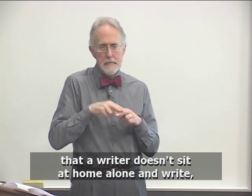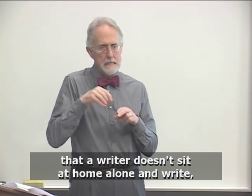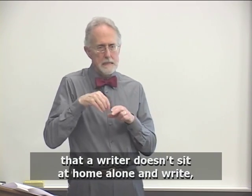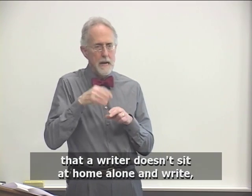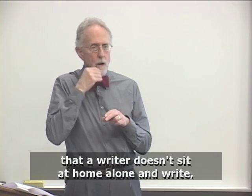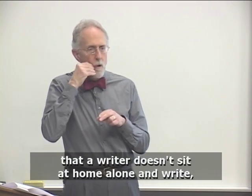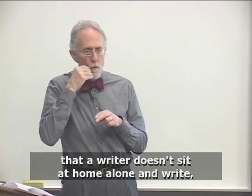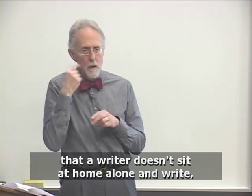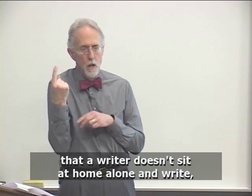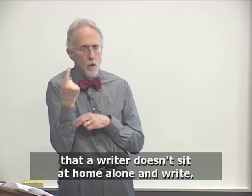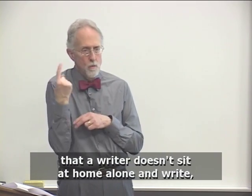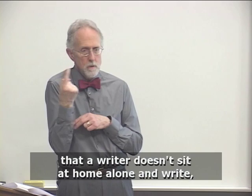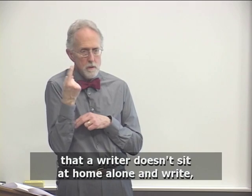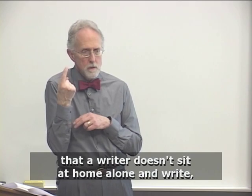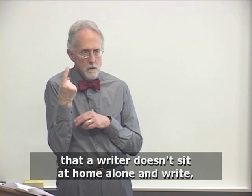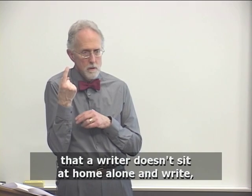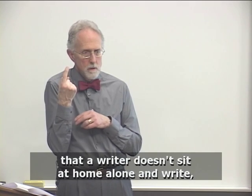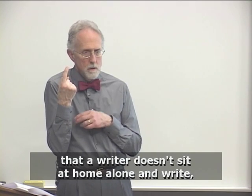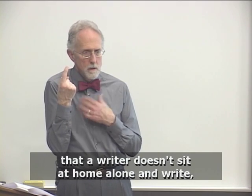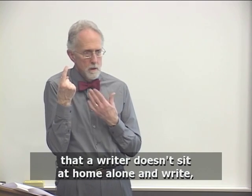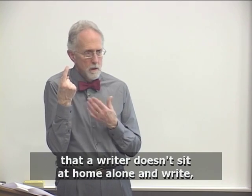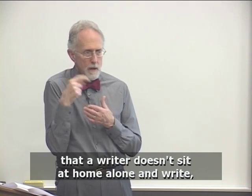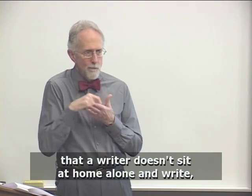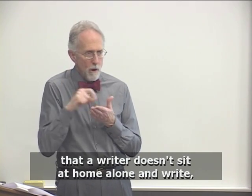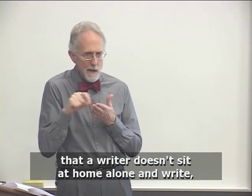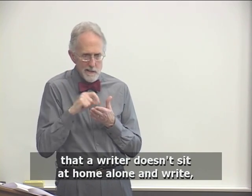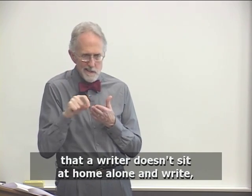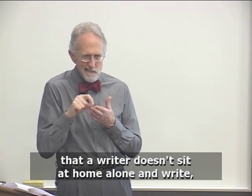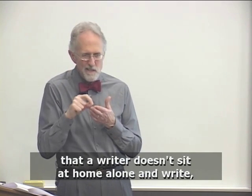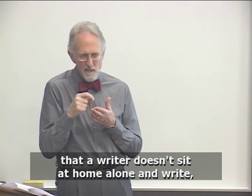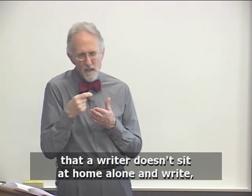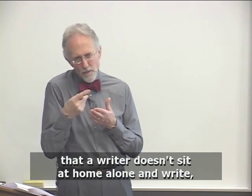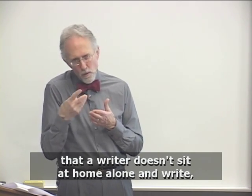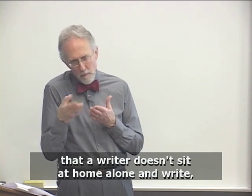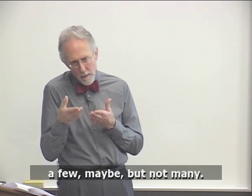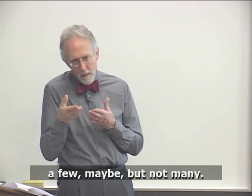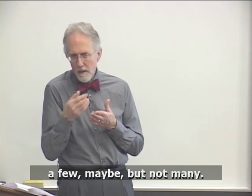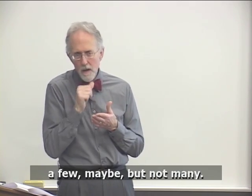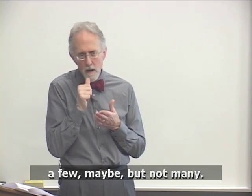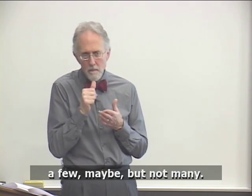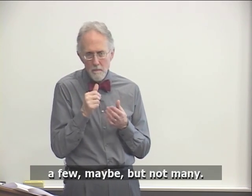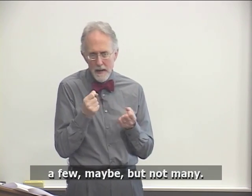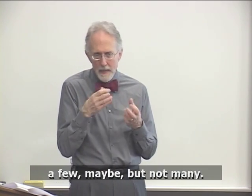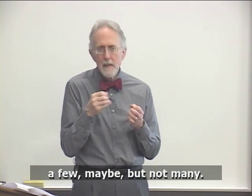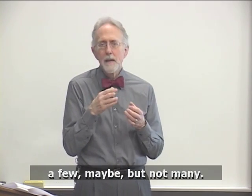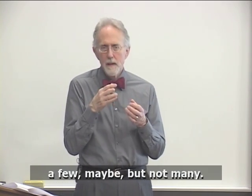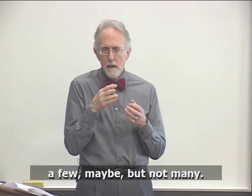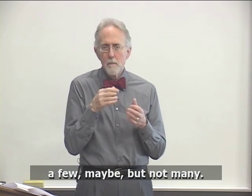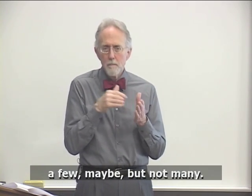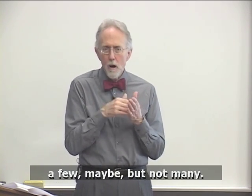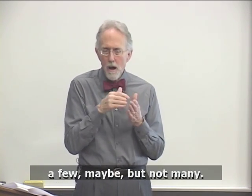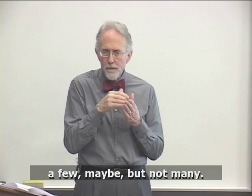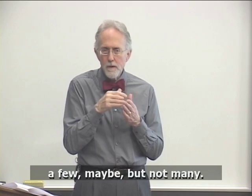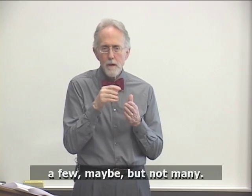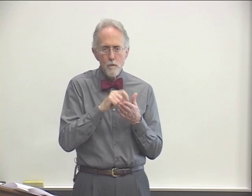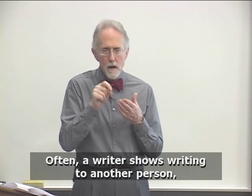sit at home alone and write, a few maybe, but not many. Often a